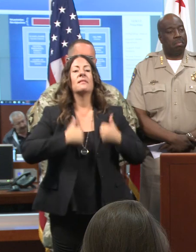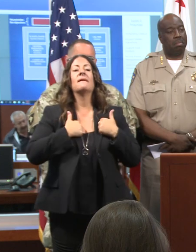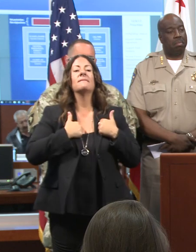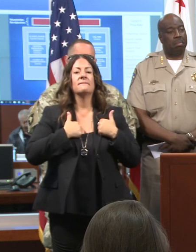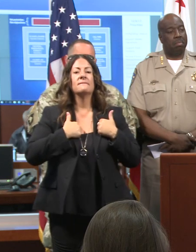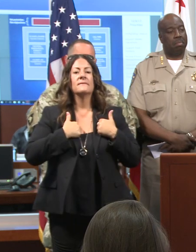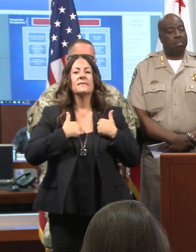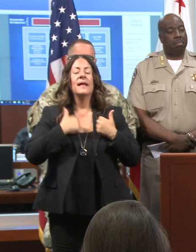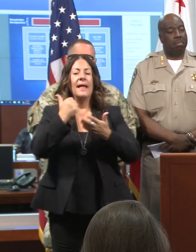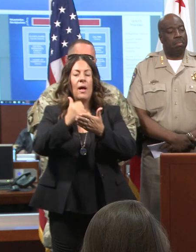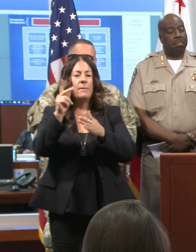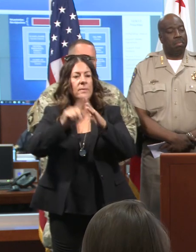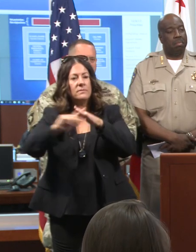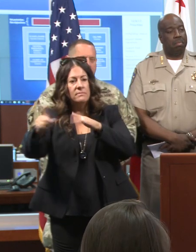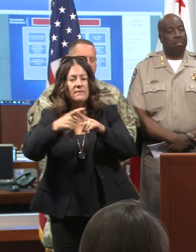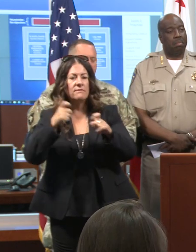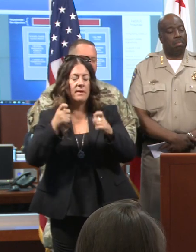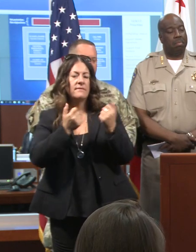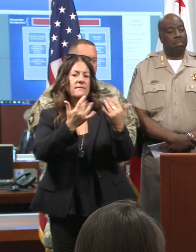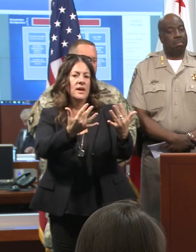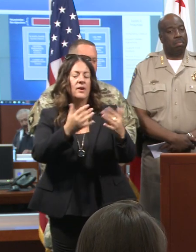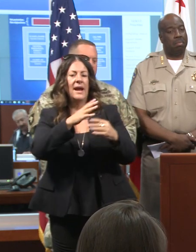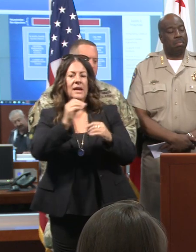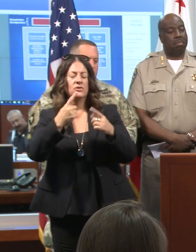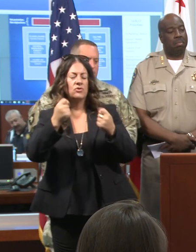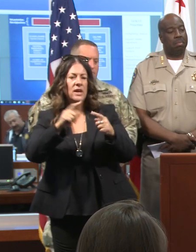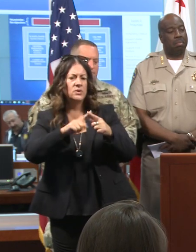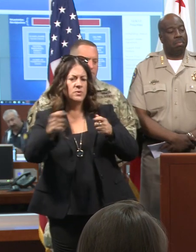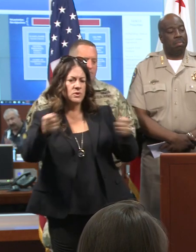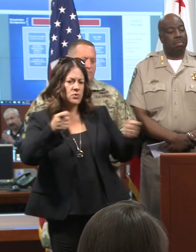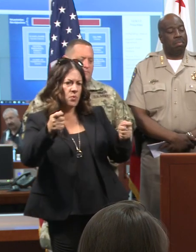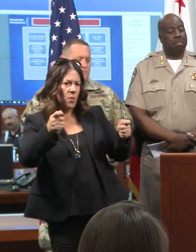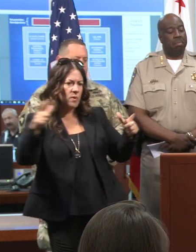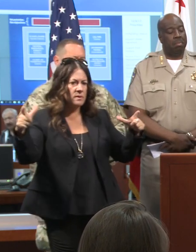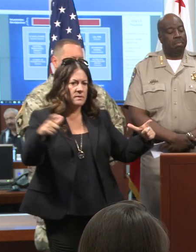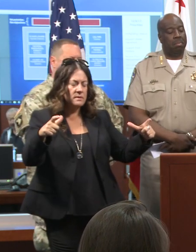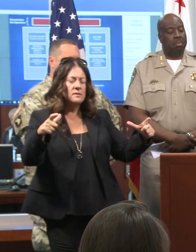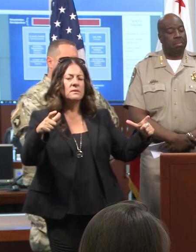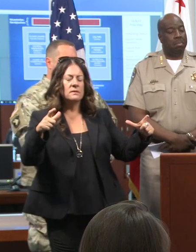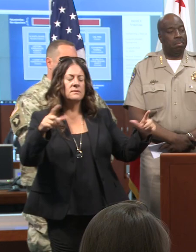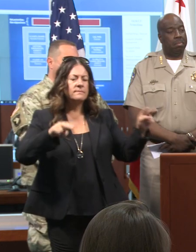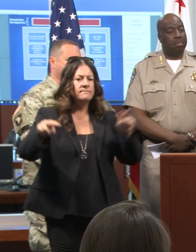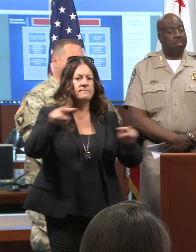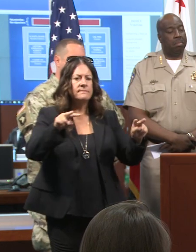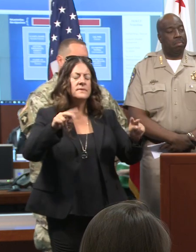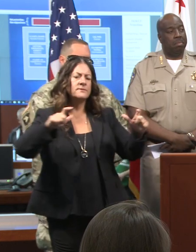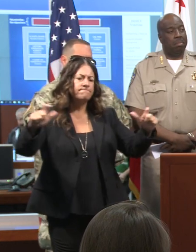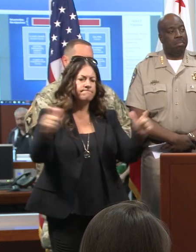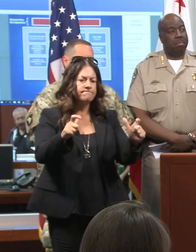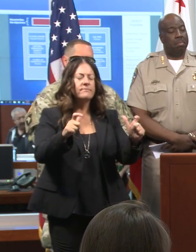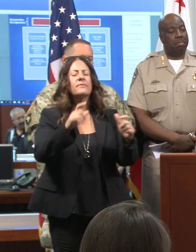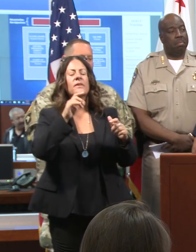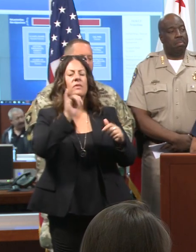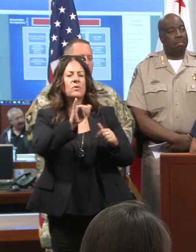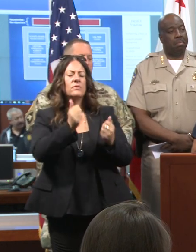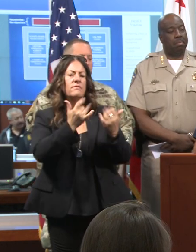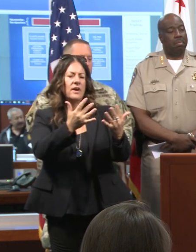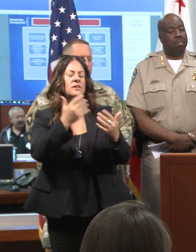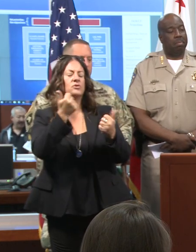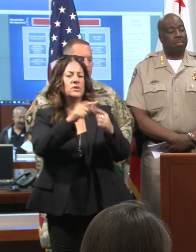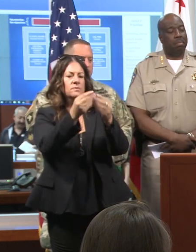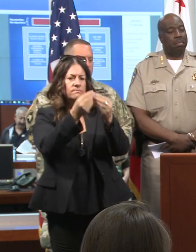then engaging in that perimeter control, those efforts that will engage in containing these fires and putting them